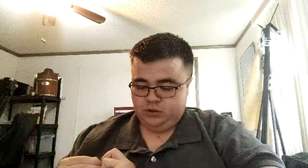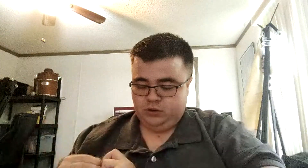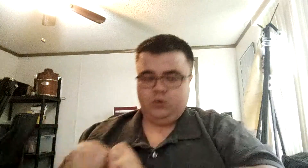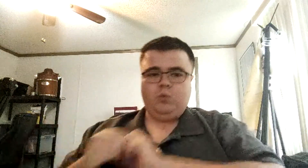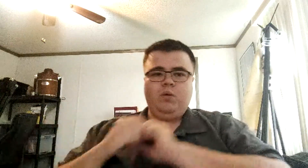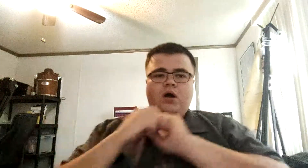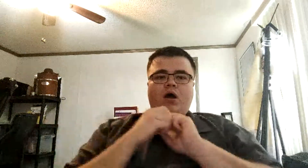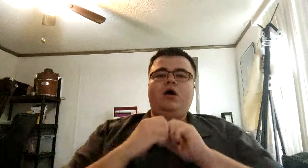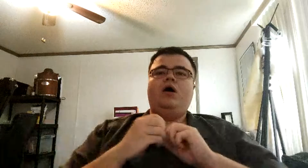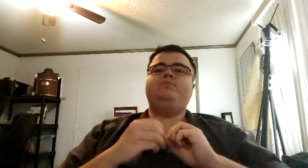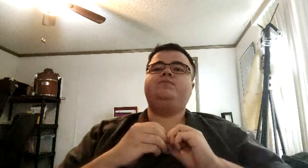So,